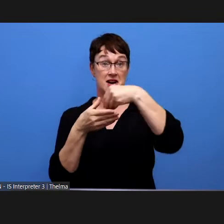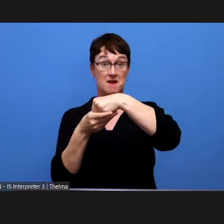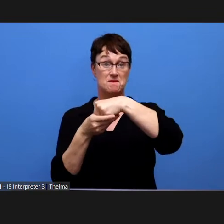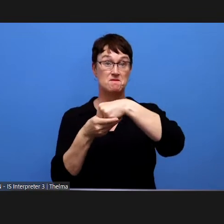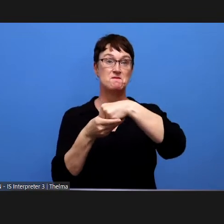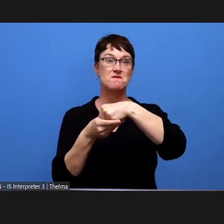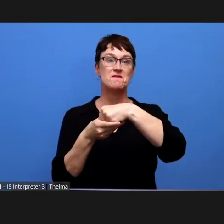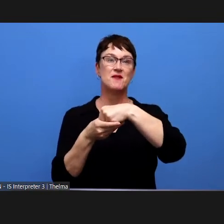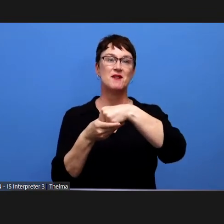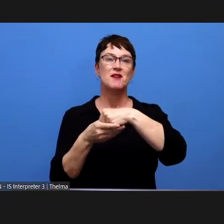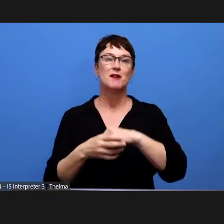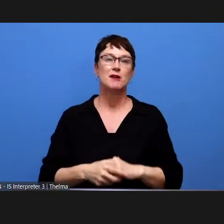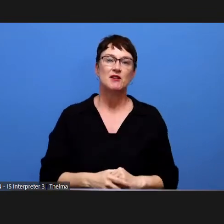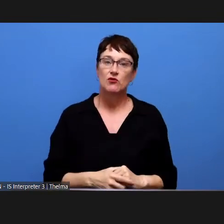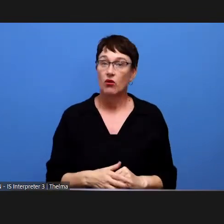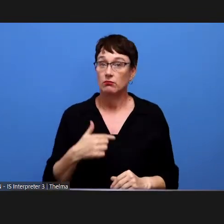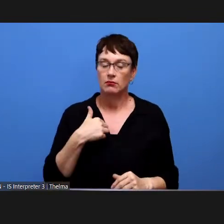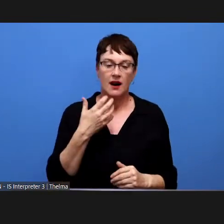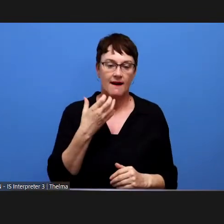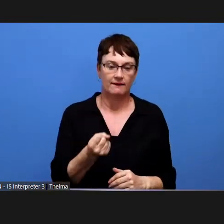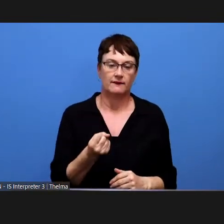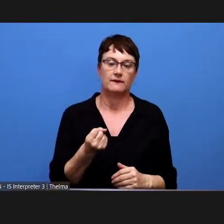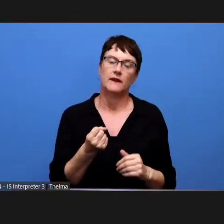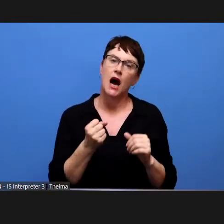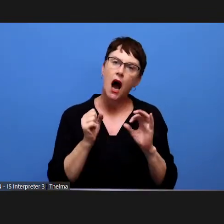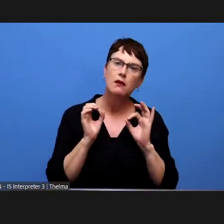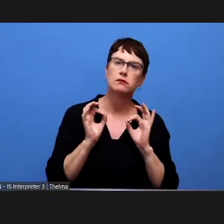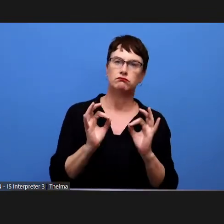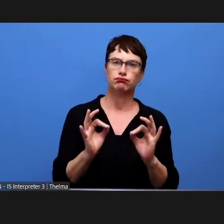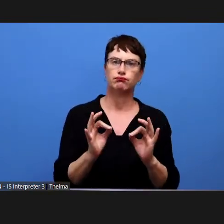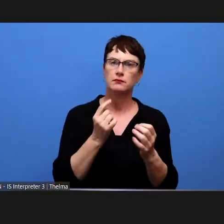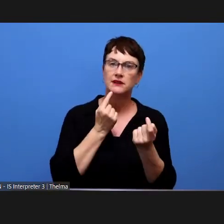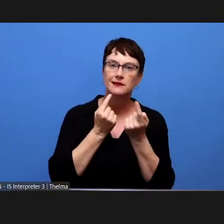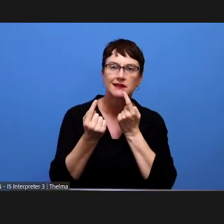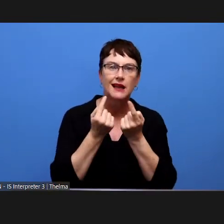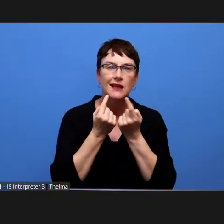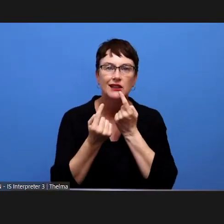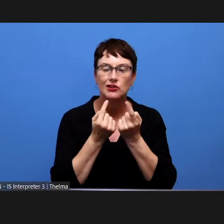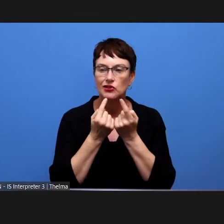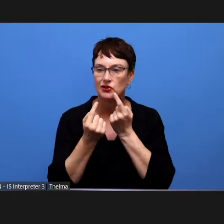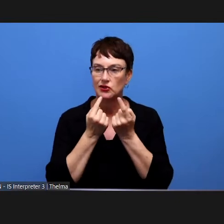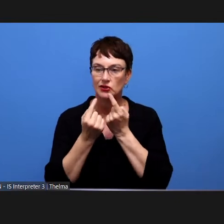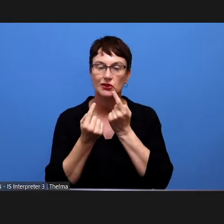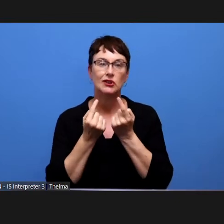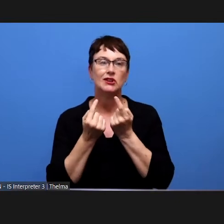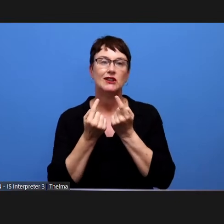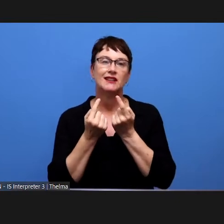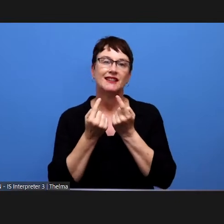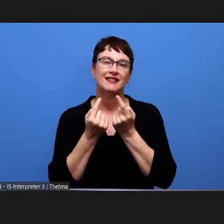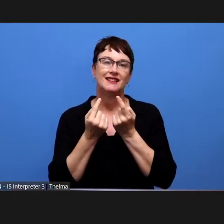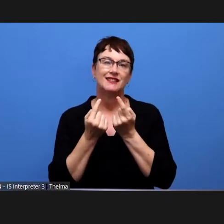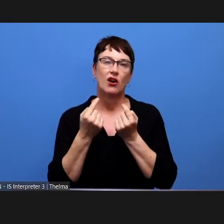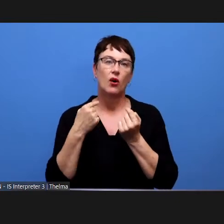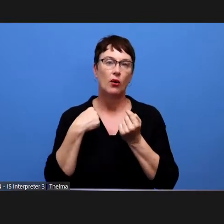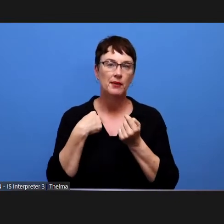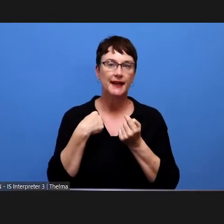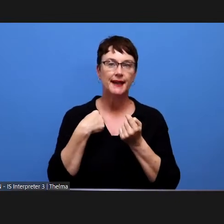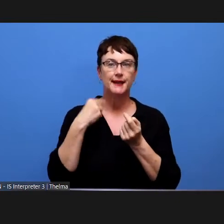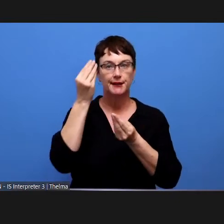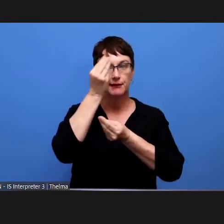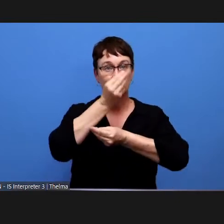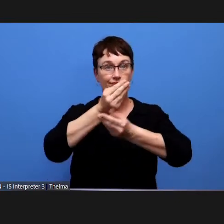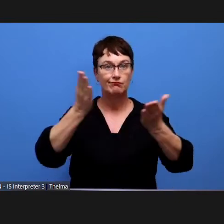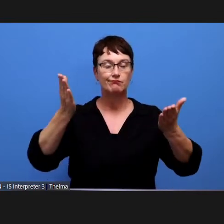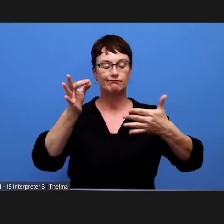all, one of the issue of finance, of course, came about, and the importance of financing